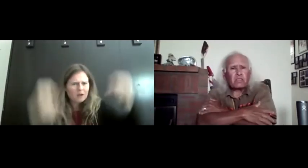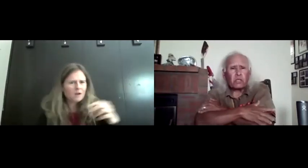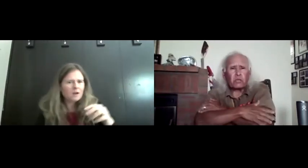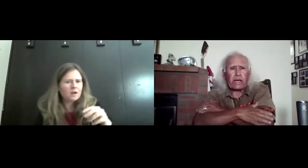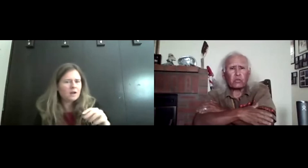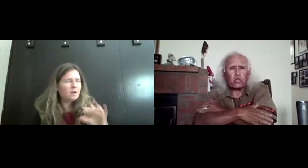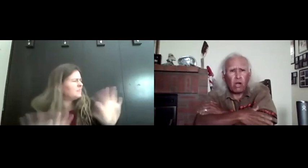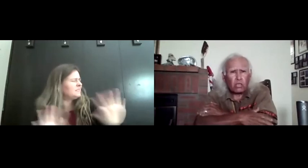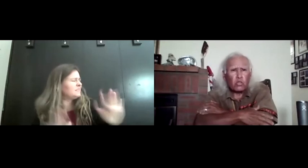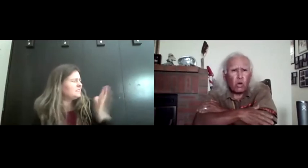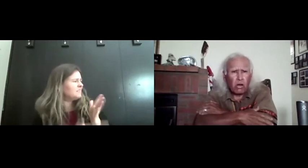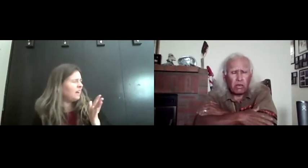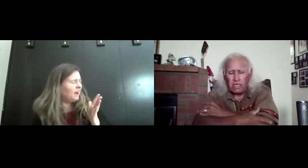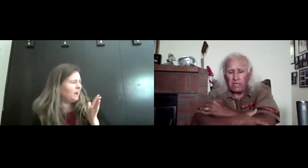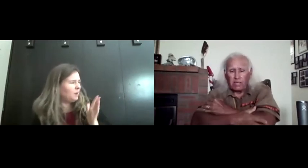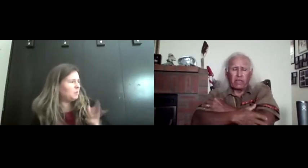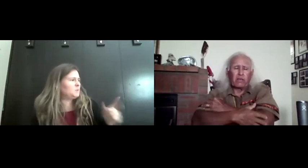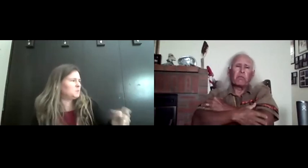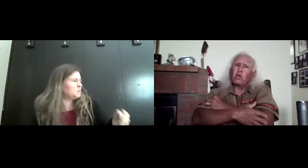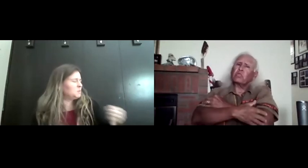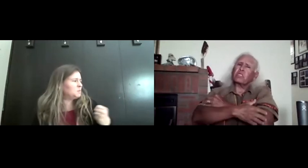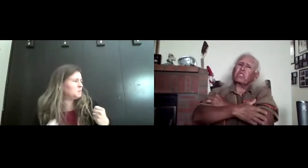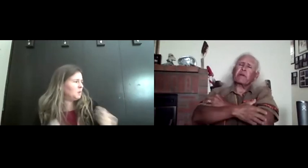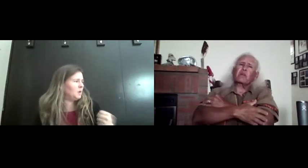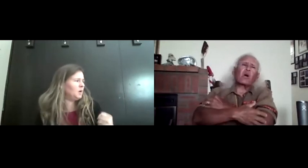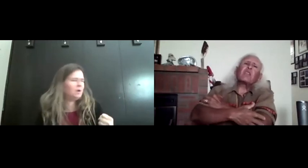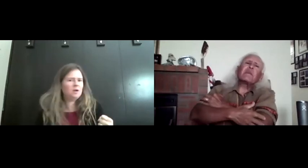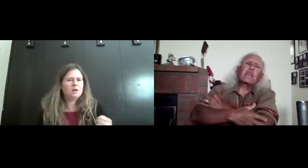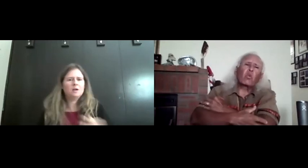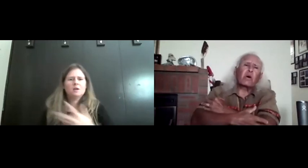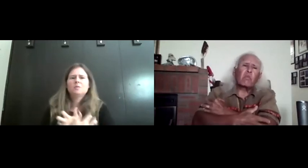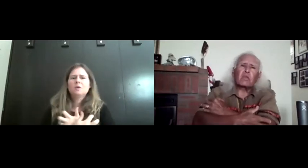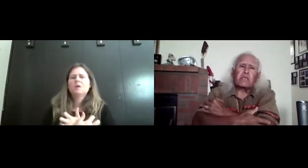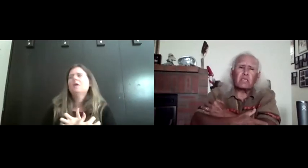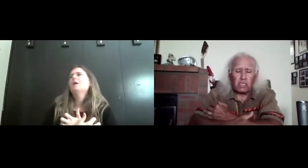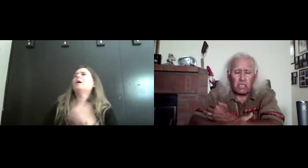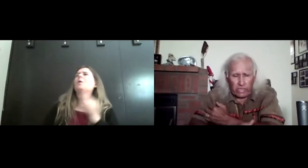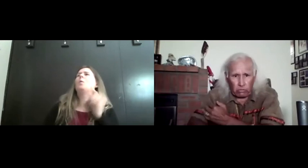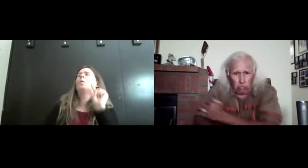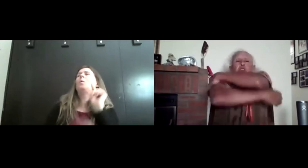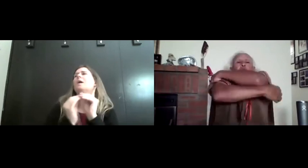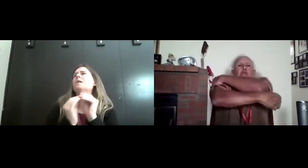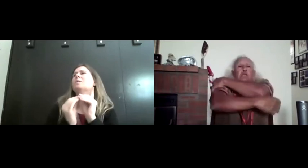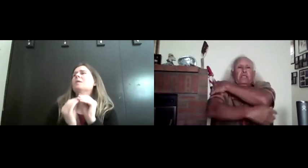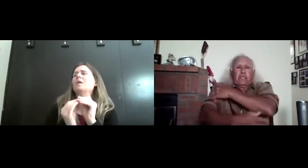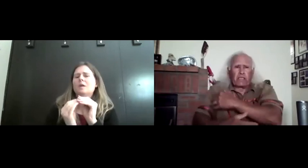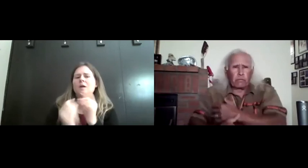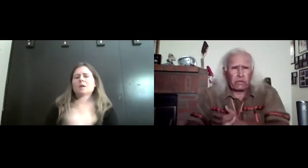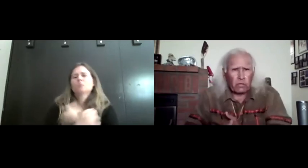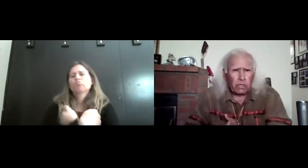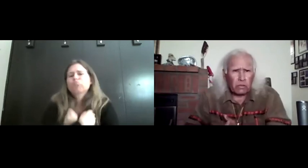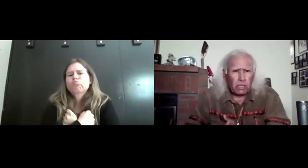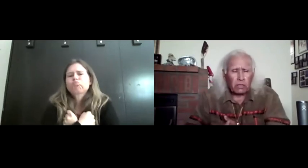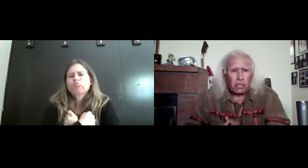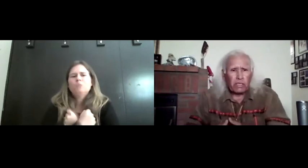more hugs. You don't know how strong you are. And Hoos, the grizzly bear, goes, oh, let me give you one more little hug. He went, ugh! And give him